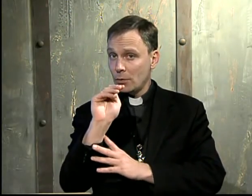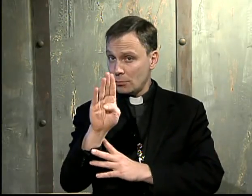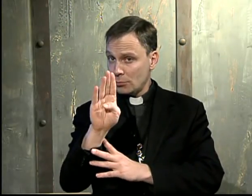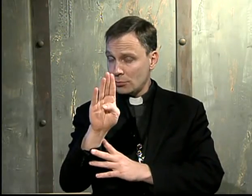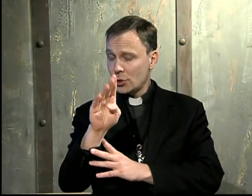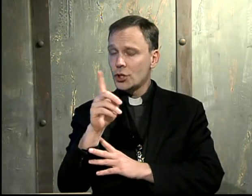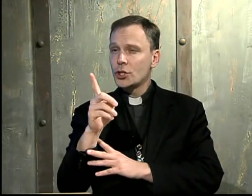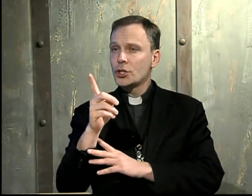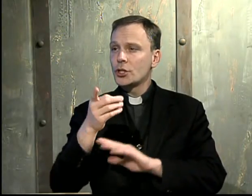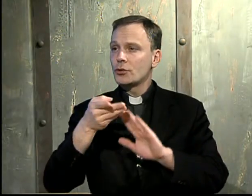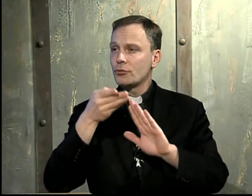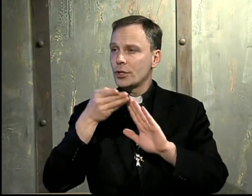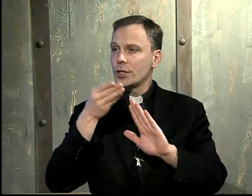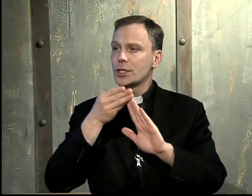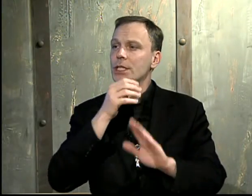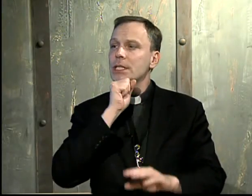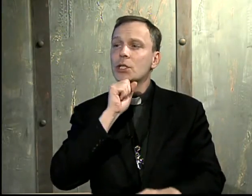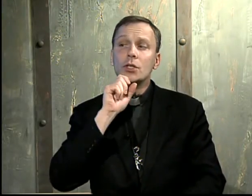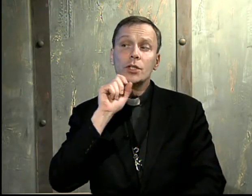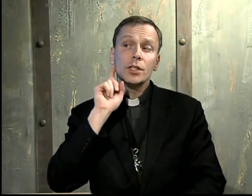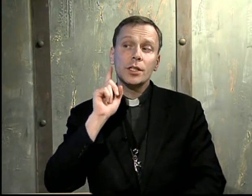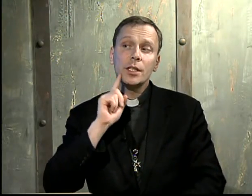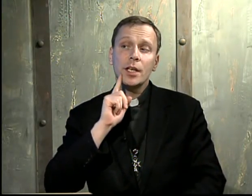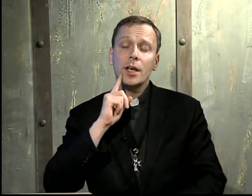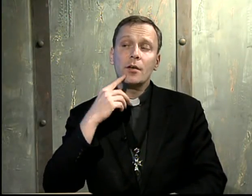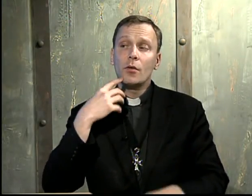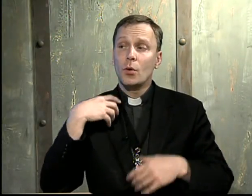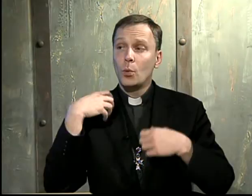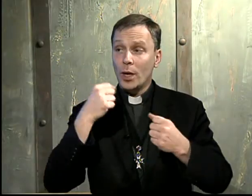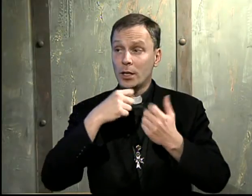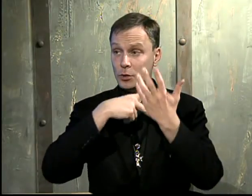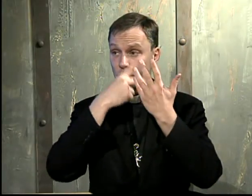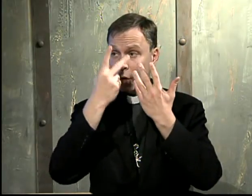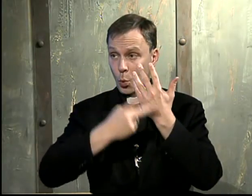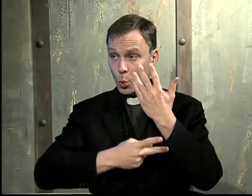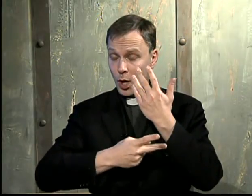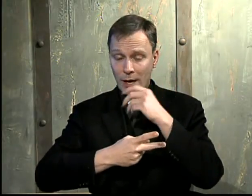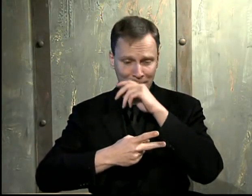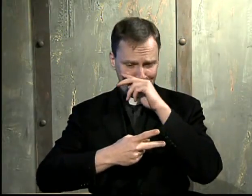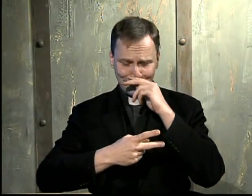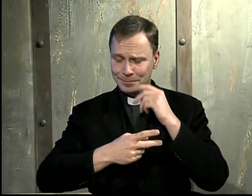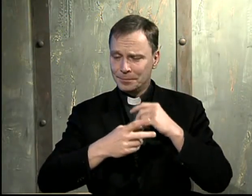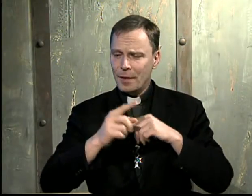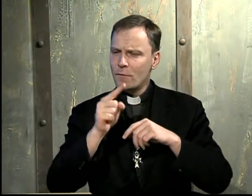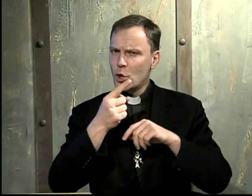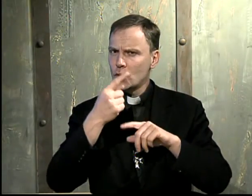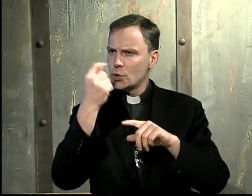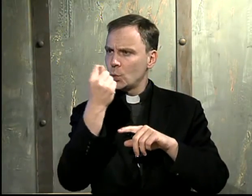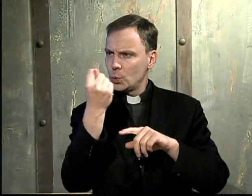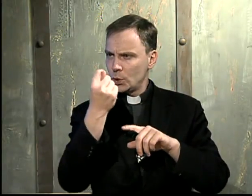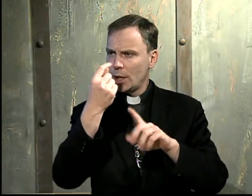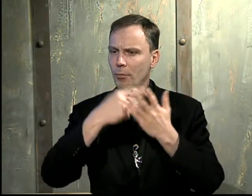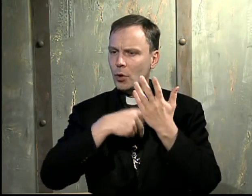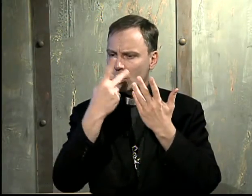And there's a wonderful woman who also works with us named Mary Brooks, and she runs the Senior Deaf Wellness Program.